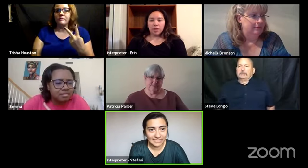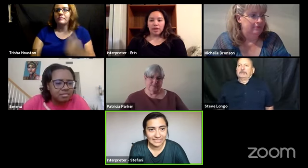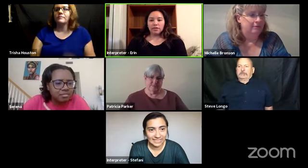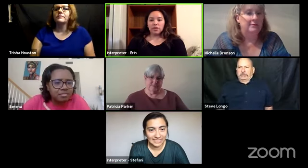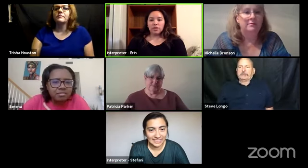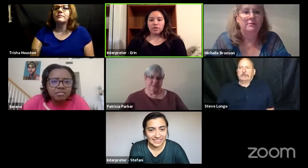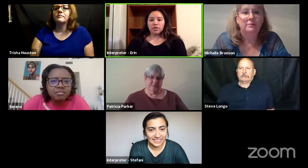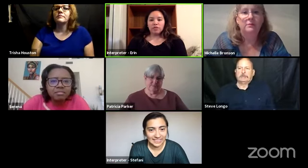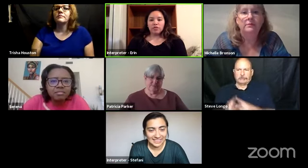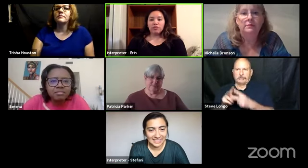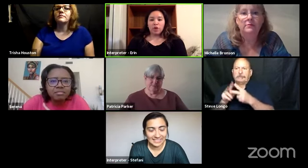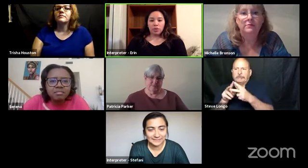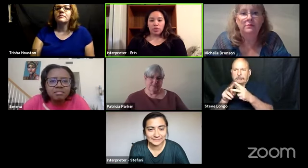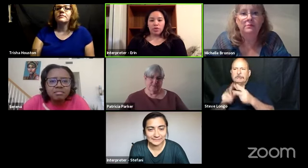Okay, so we need to approve both.